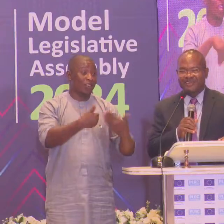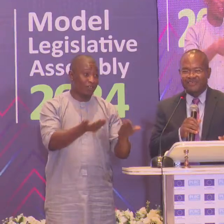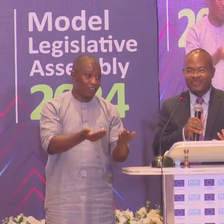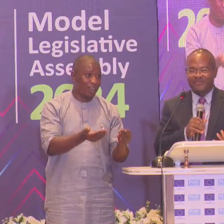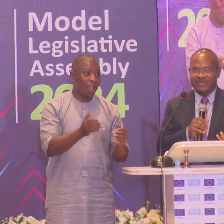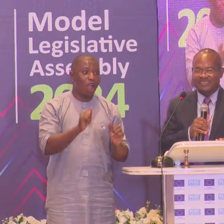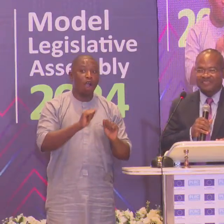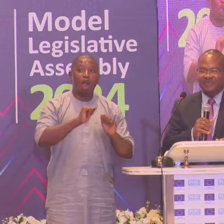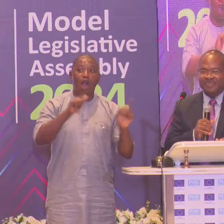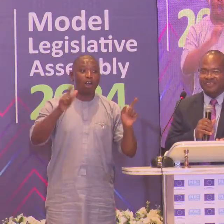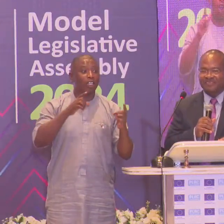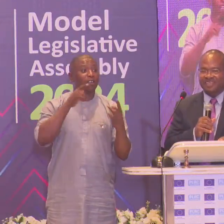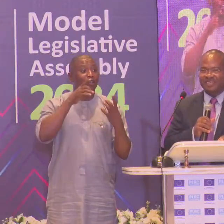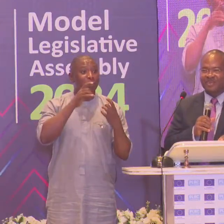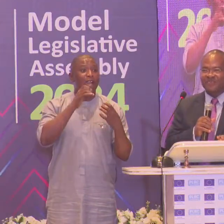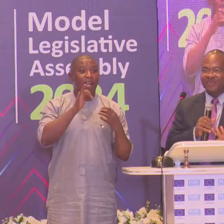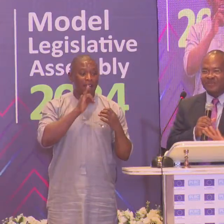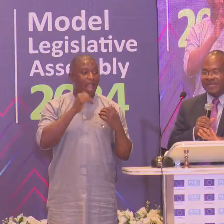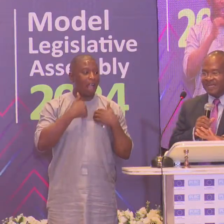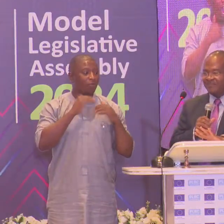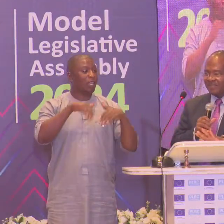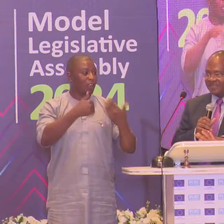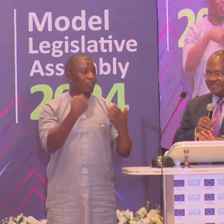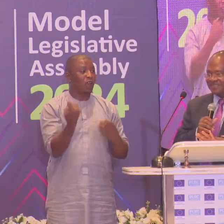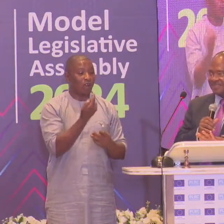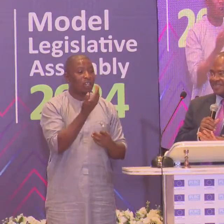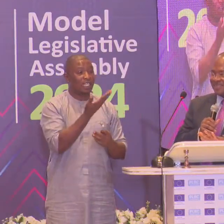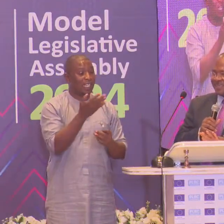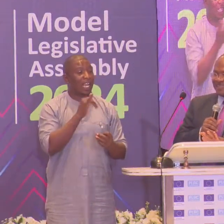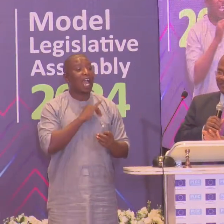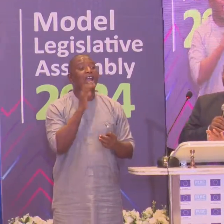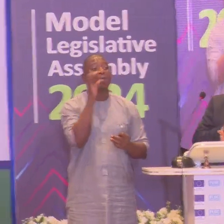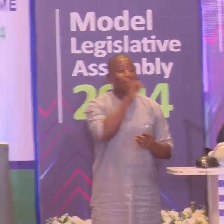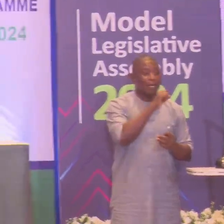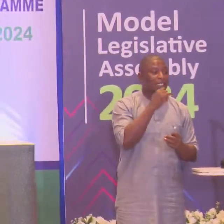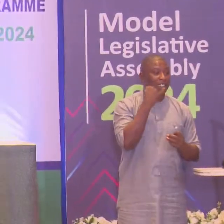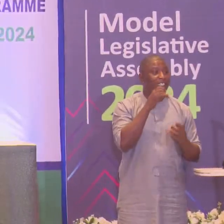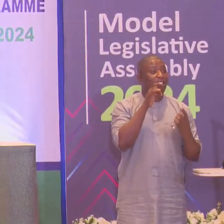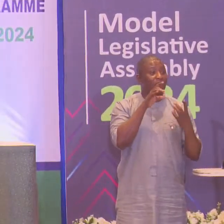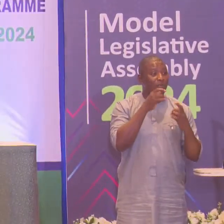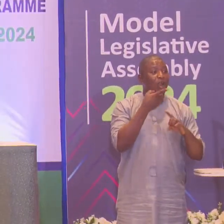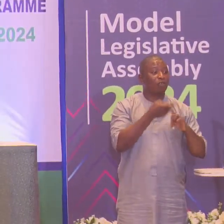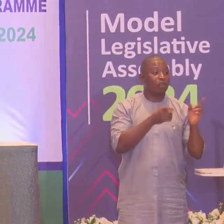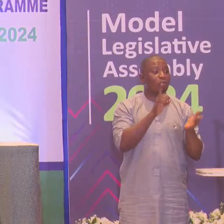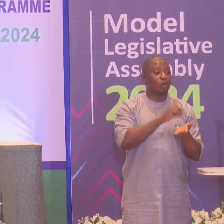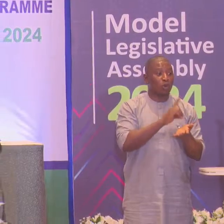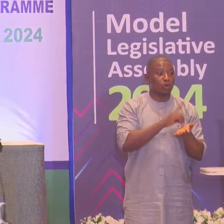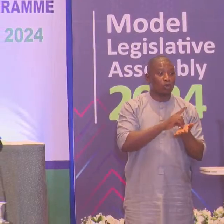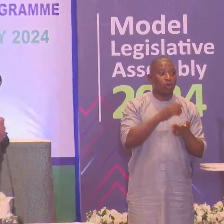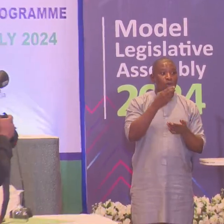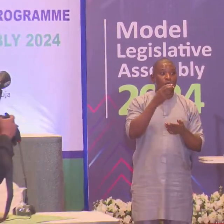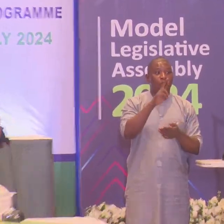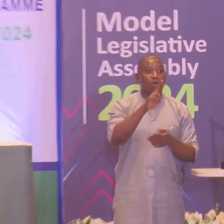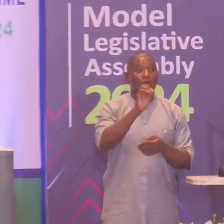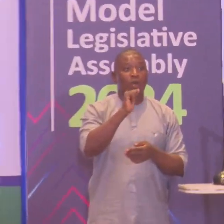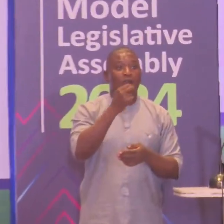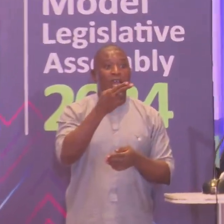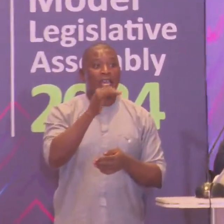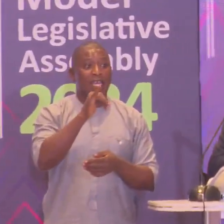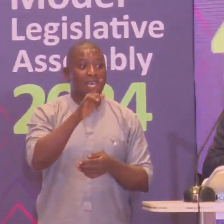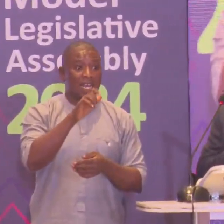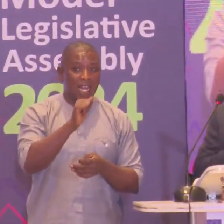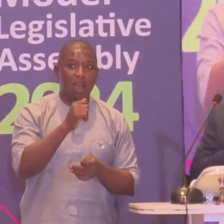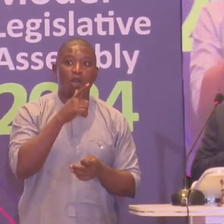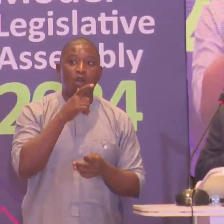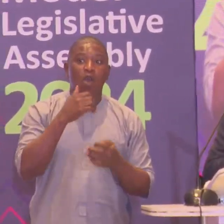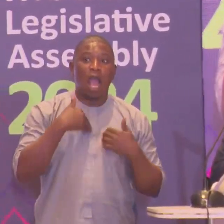the feedbacks have been given. The only feedback I miss is the feedback from Dr. Rahila Amadu, who has